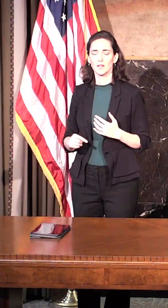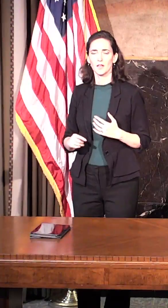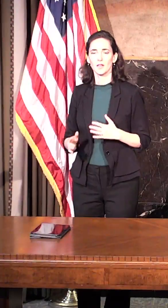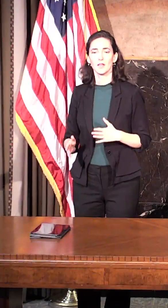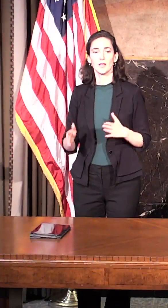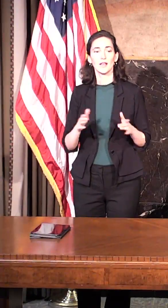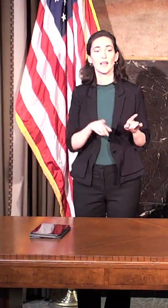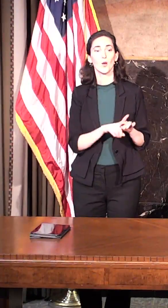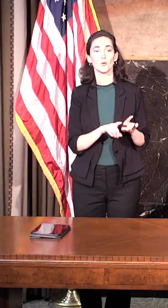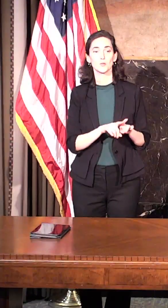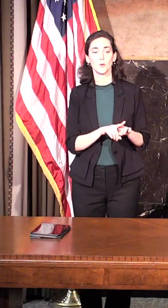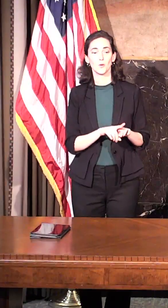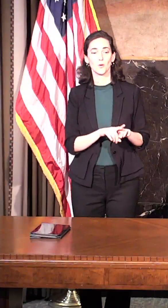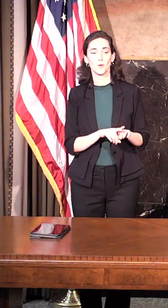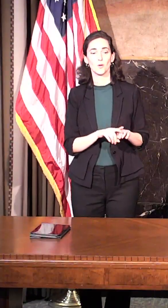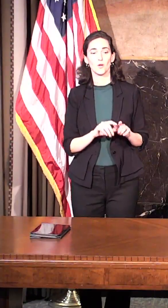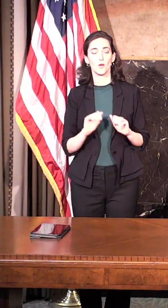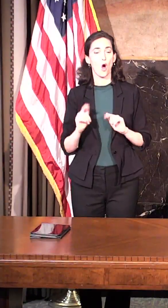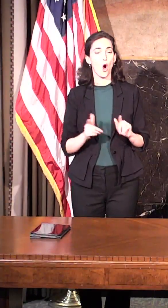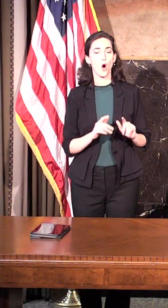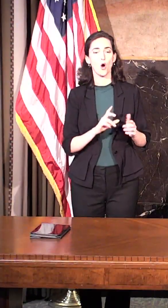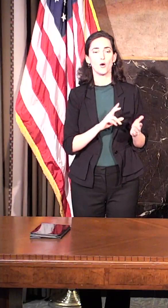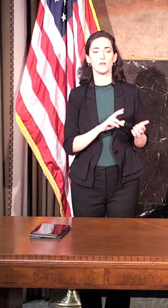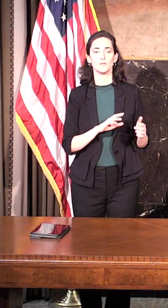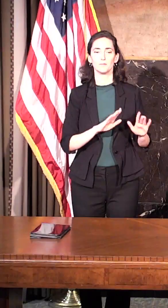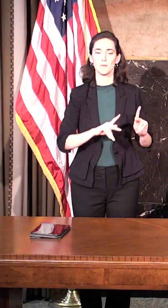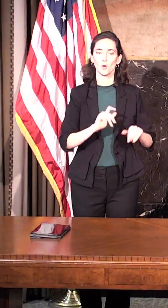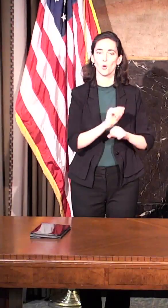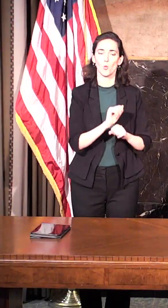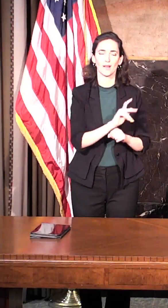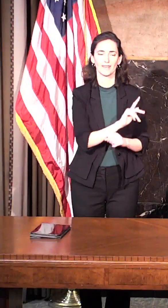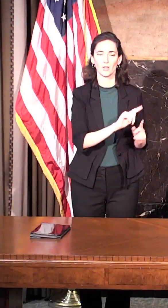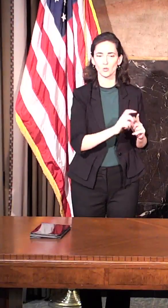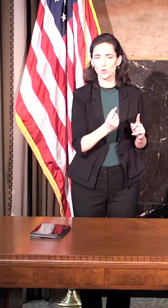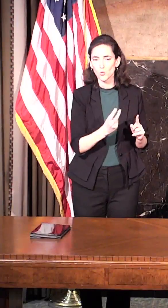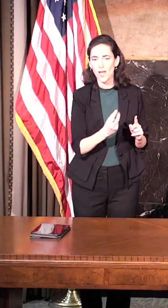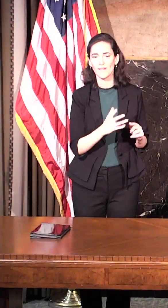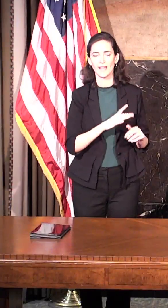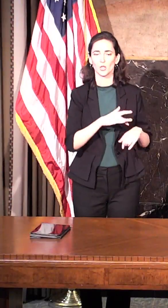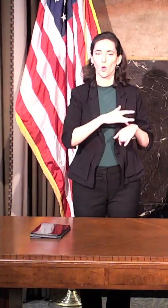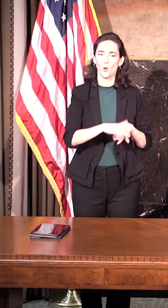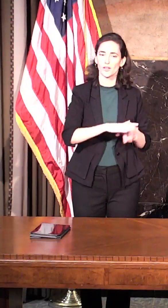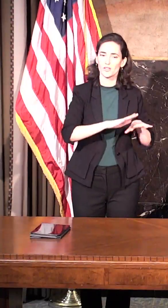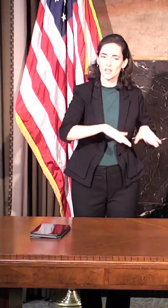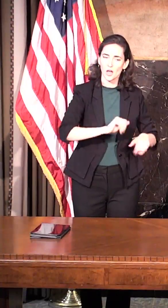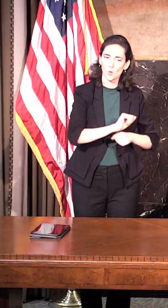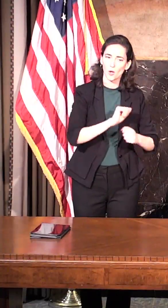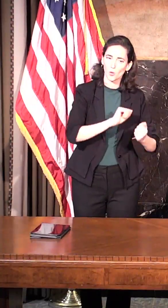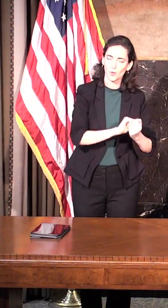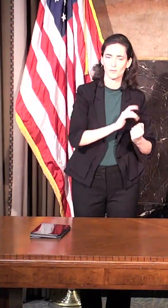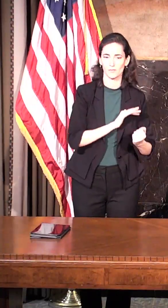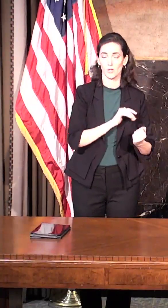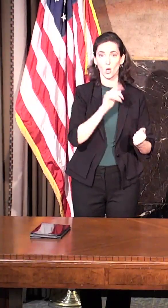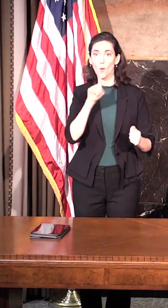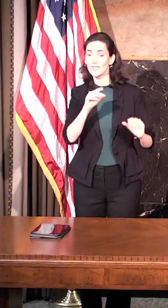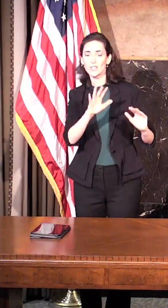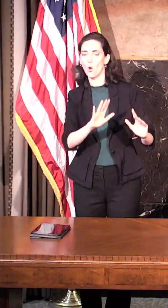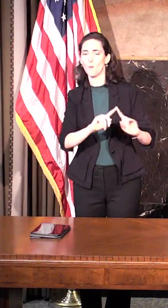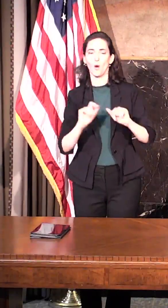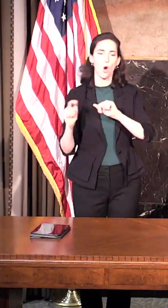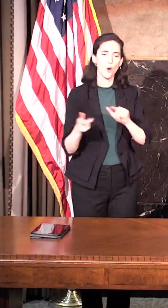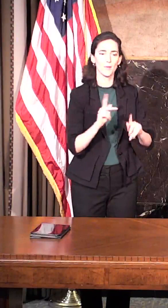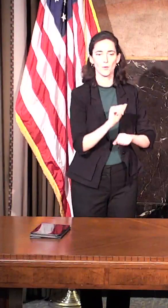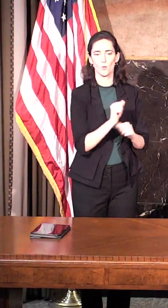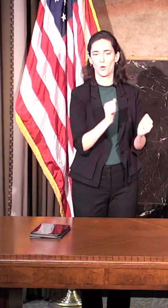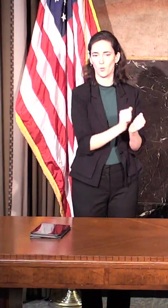and that we could get through all the K through 12 and early childhood workers. not just teachers, but all of the